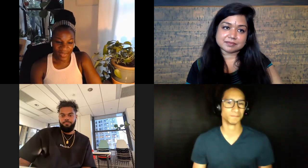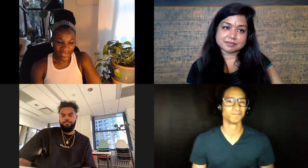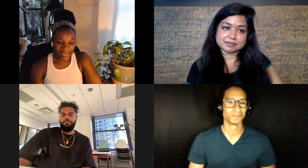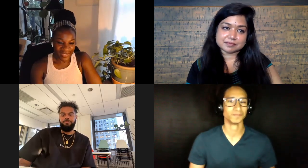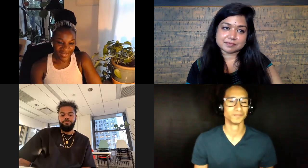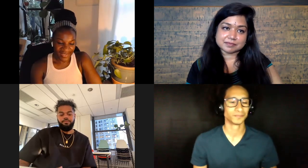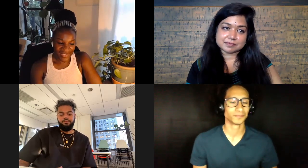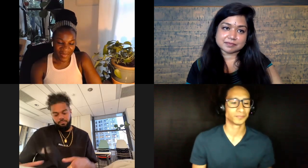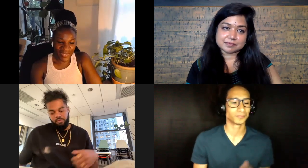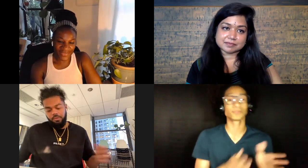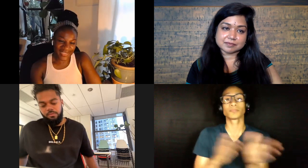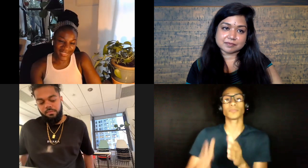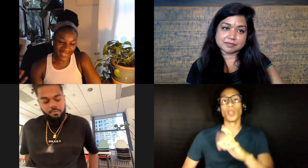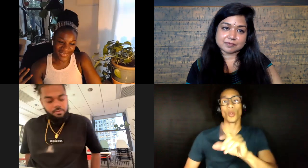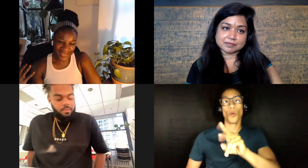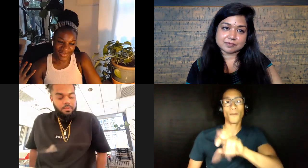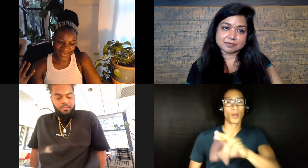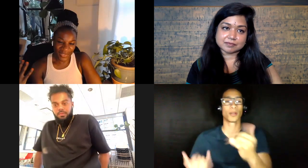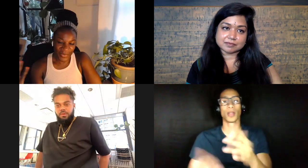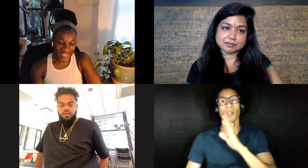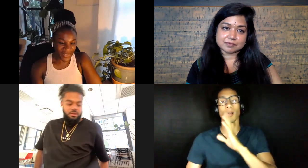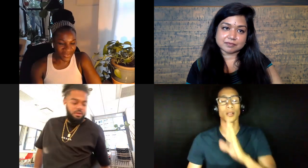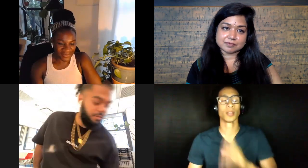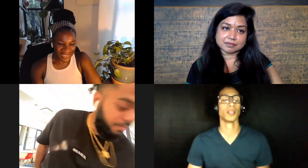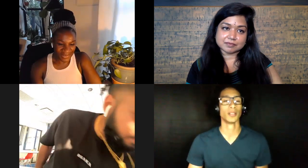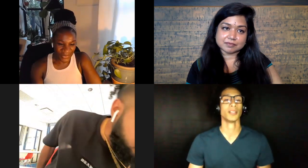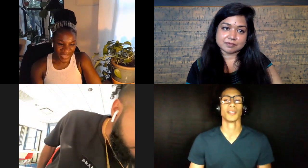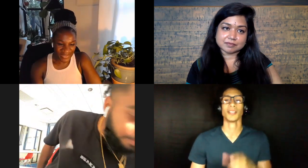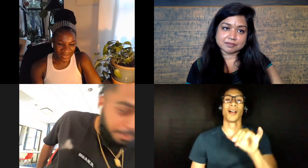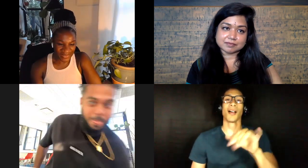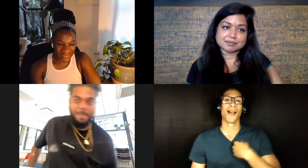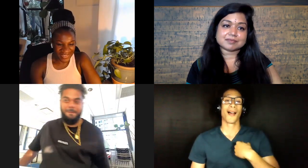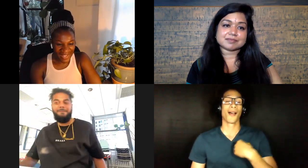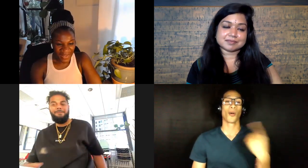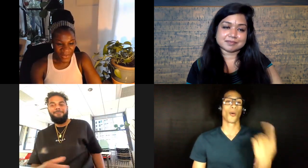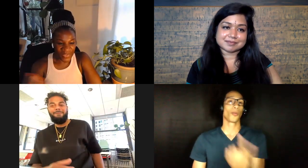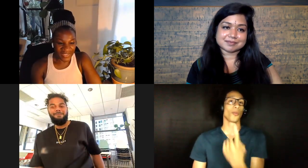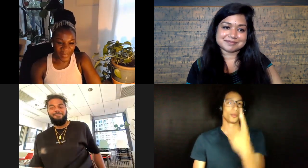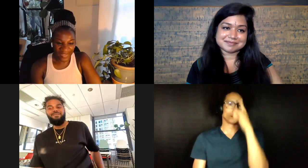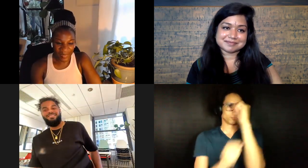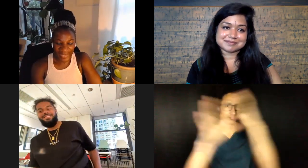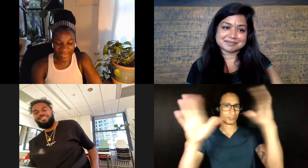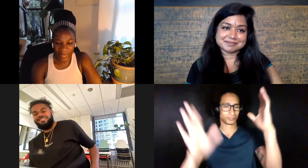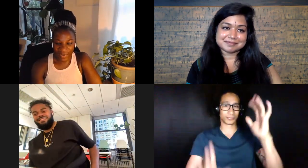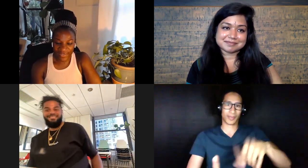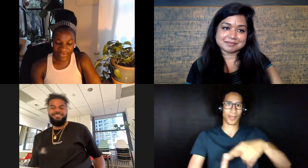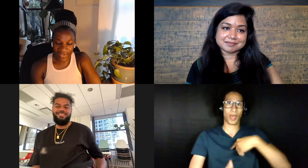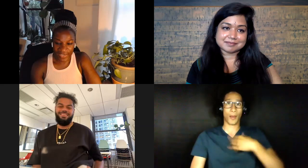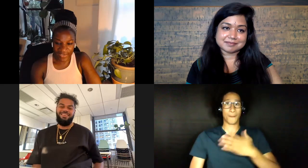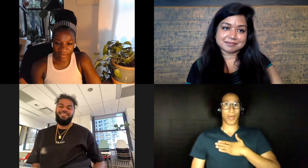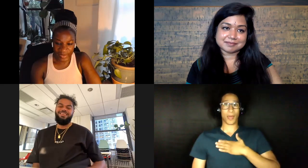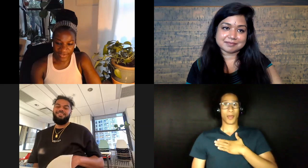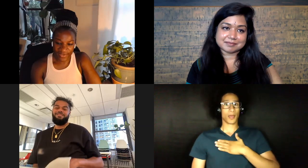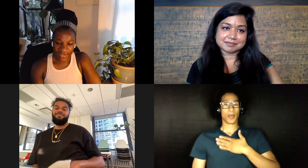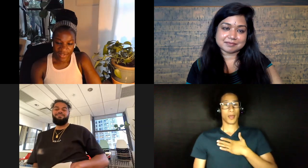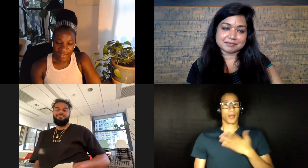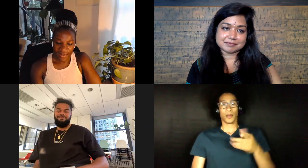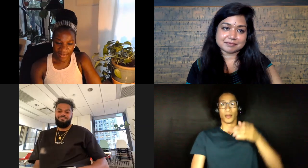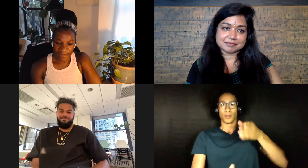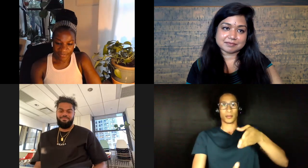to remember the people who should be remembered for like being creators and like co-creators of an entire culture. So the book is